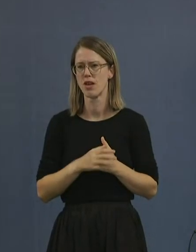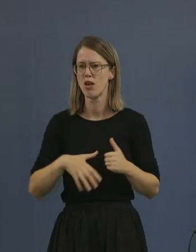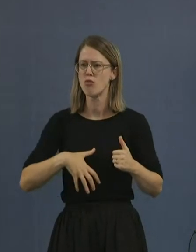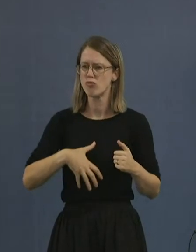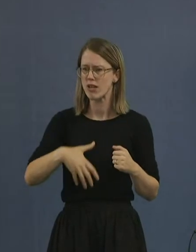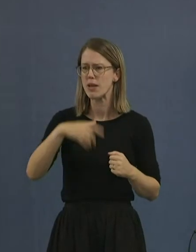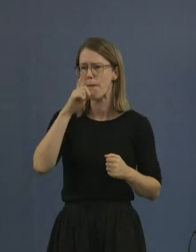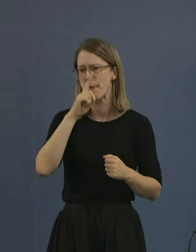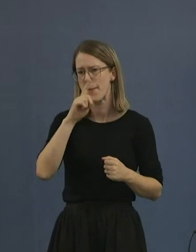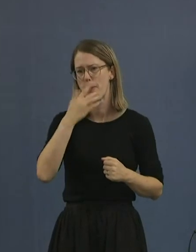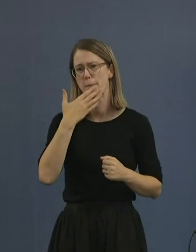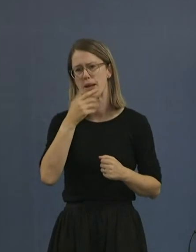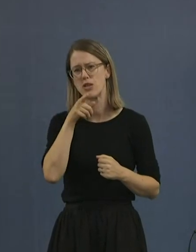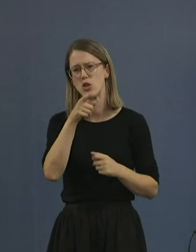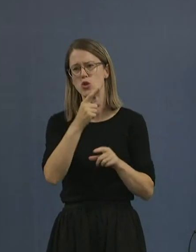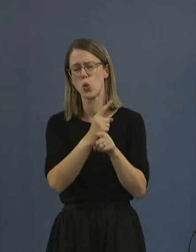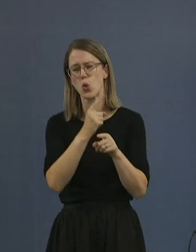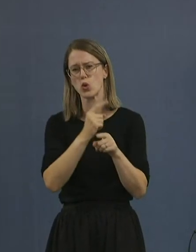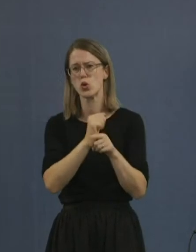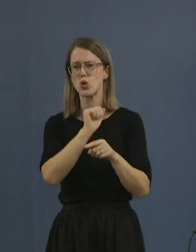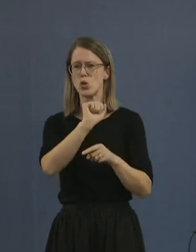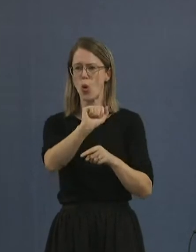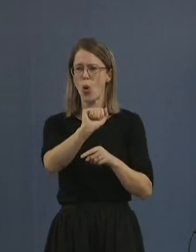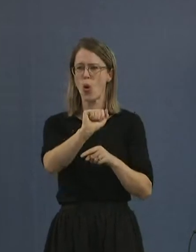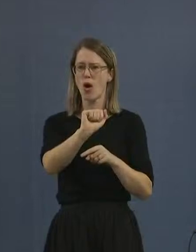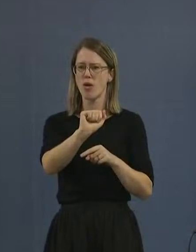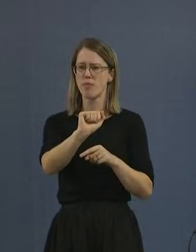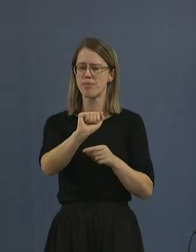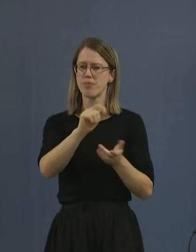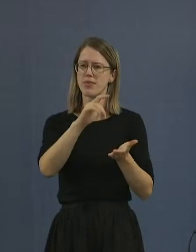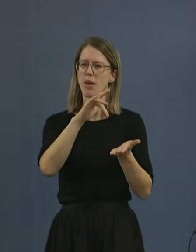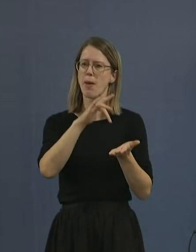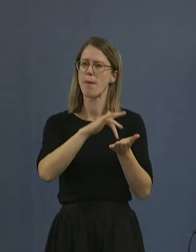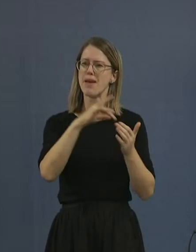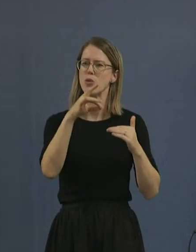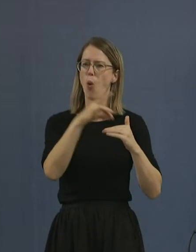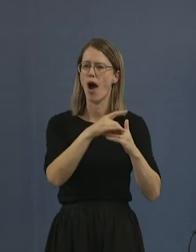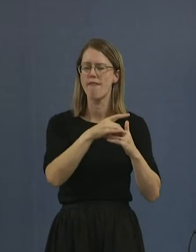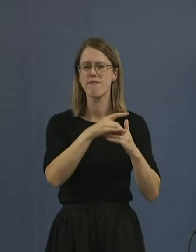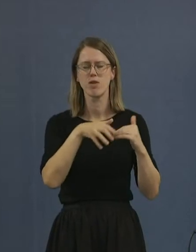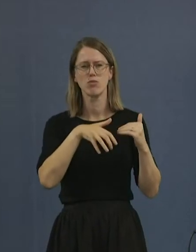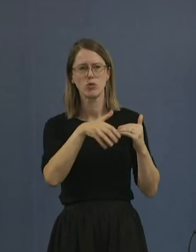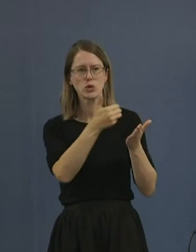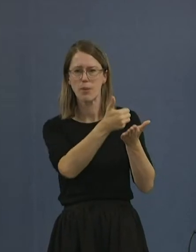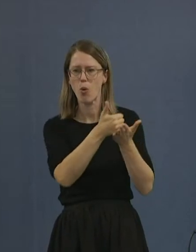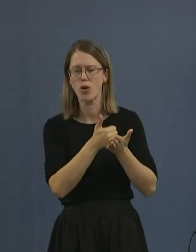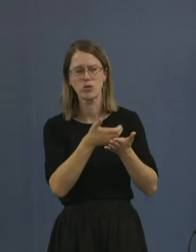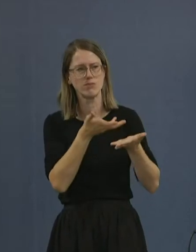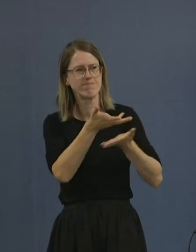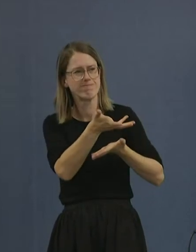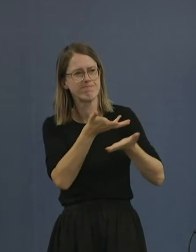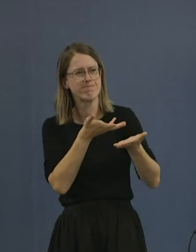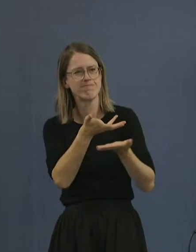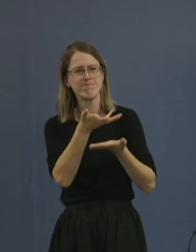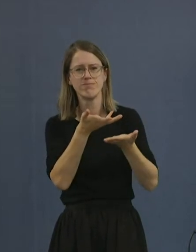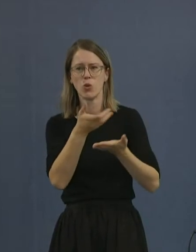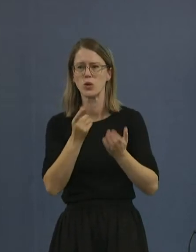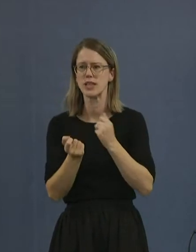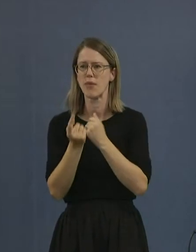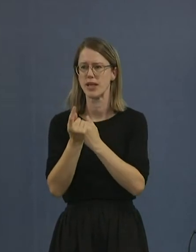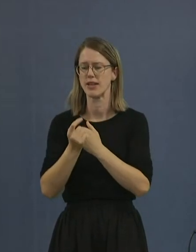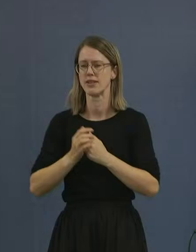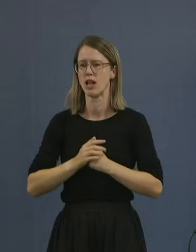to talk to their lead maternity carer around what are the local arrangements. We